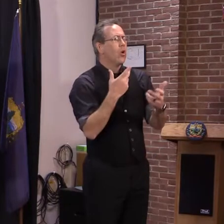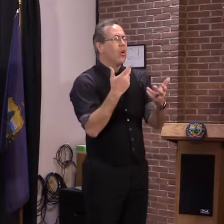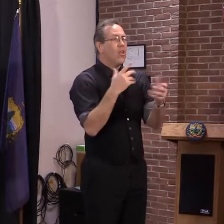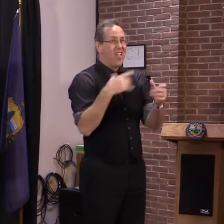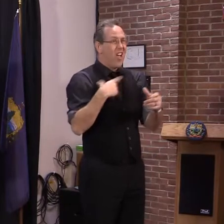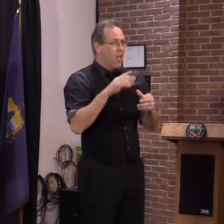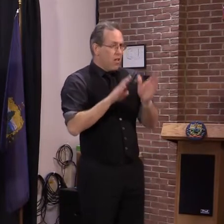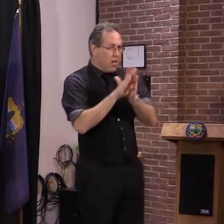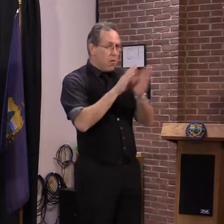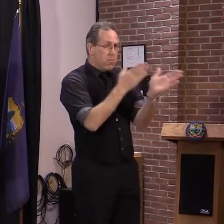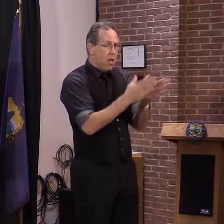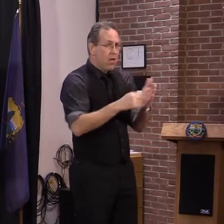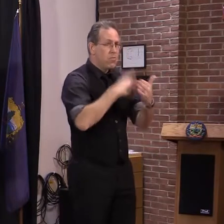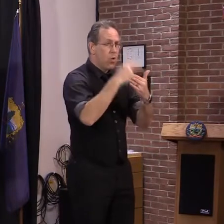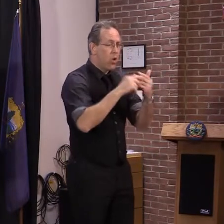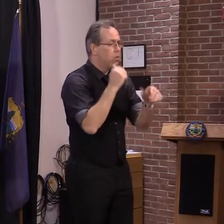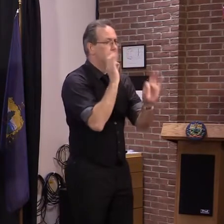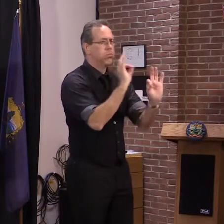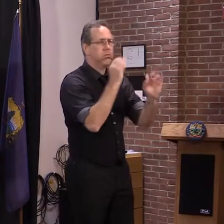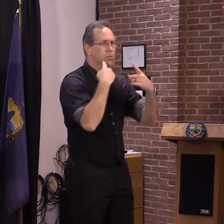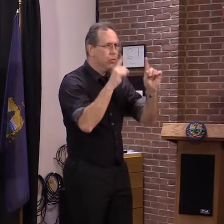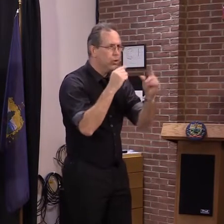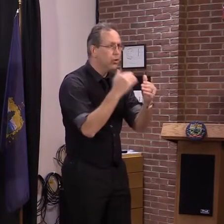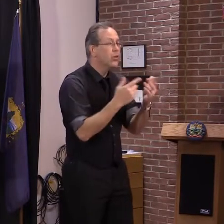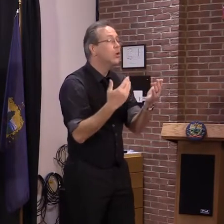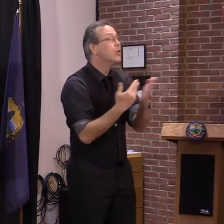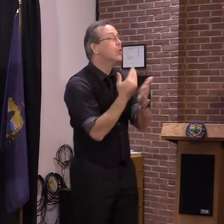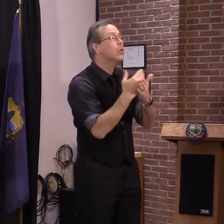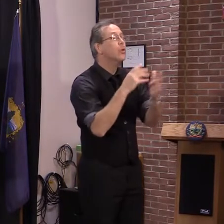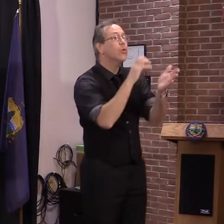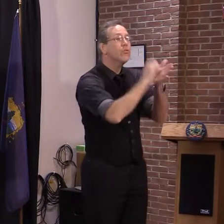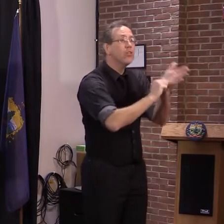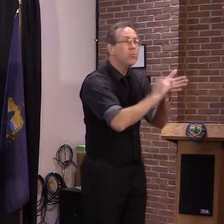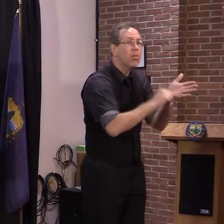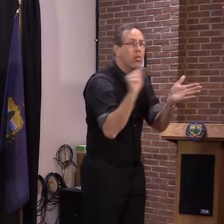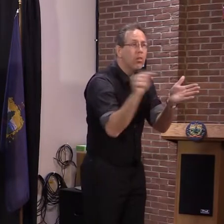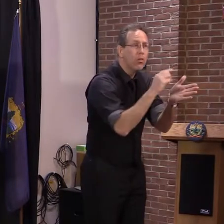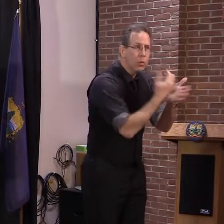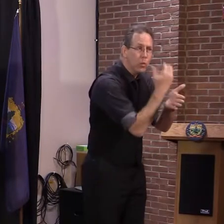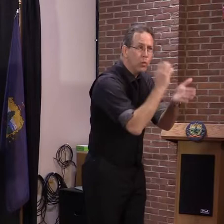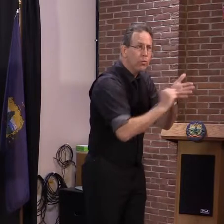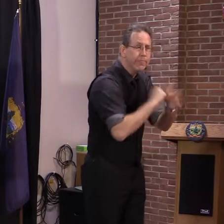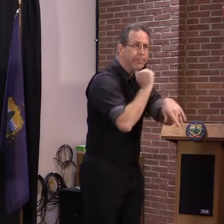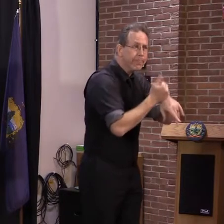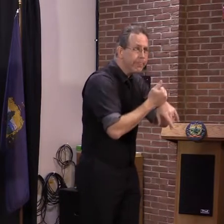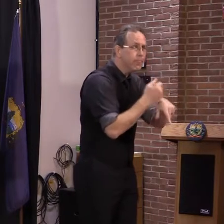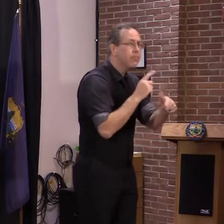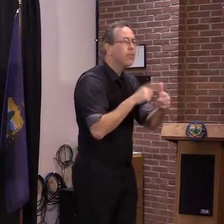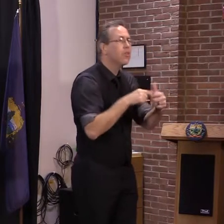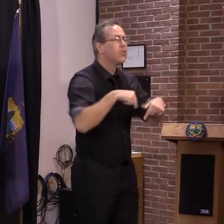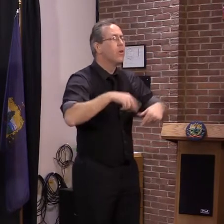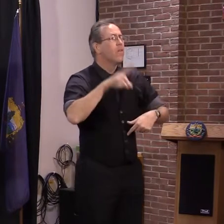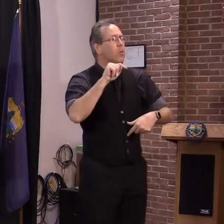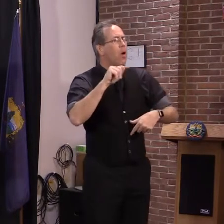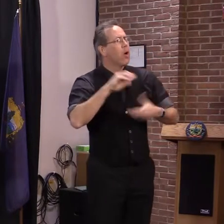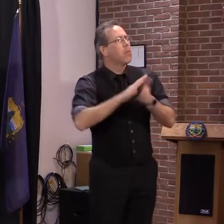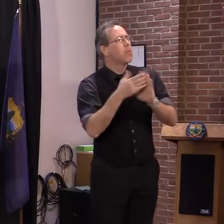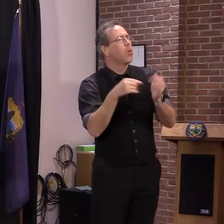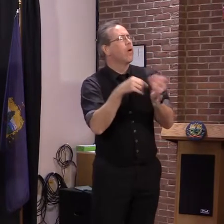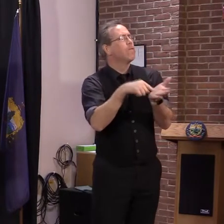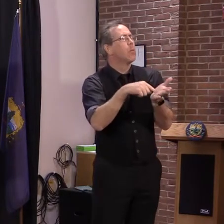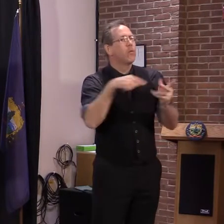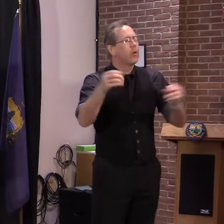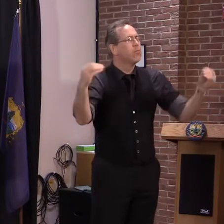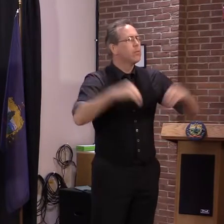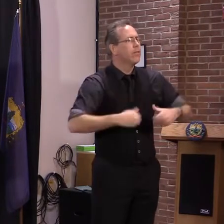new strategic credits and deductions to help make Vermont more affordable and help address our workforce challenges.